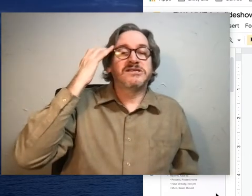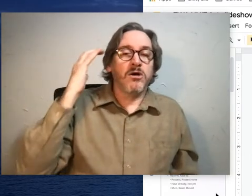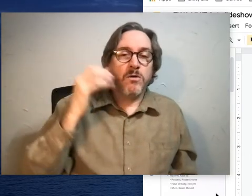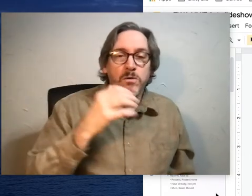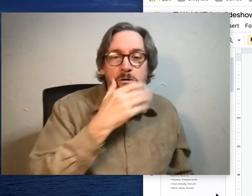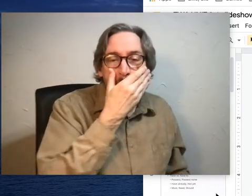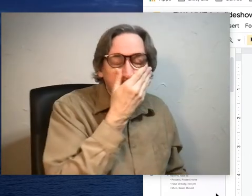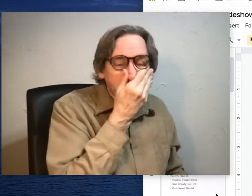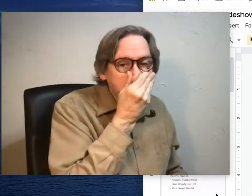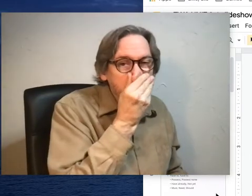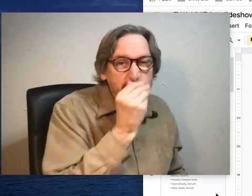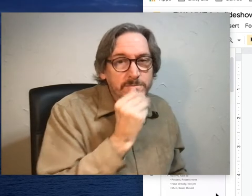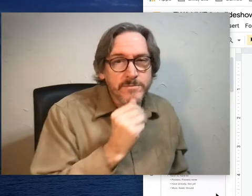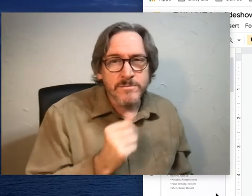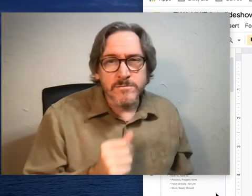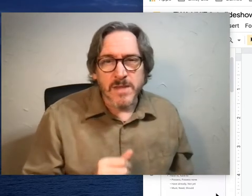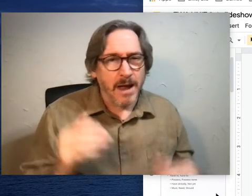So